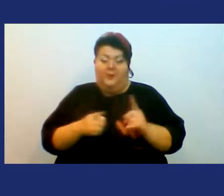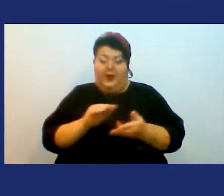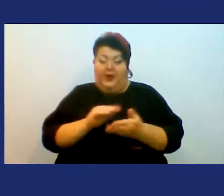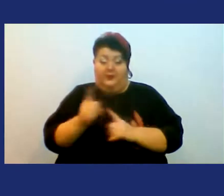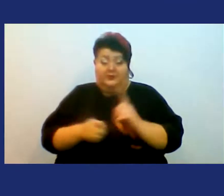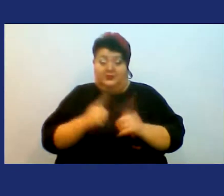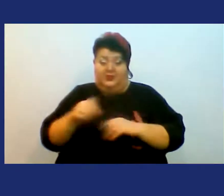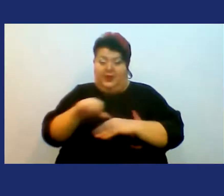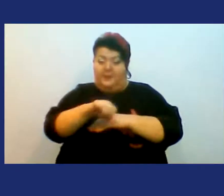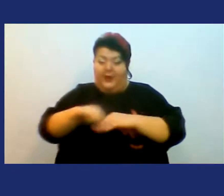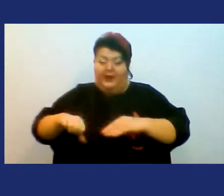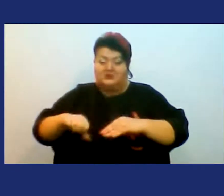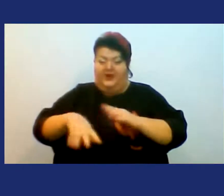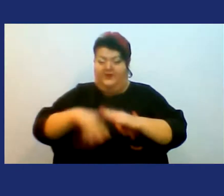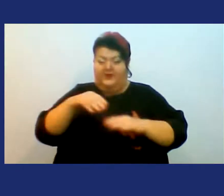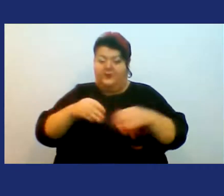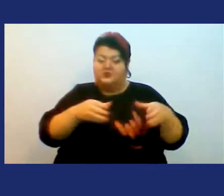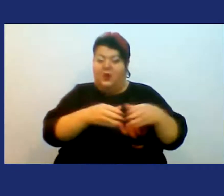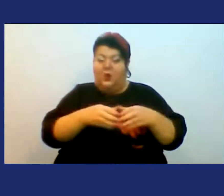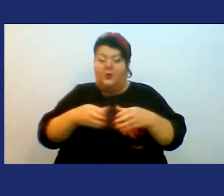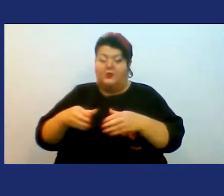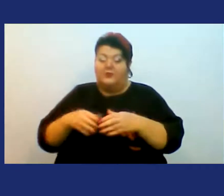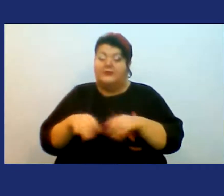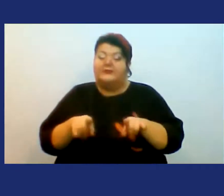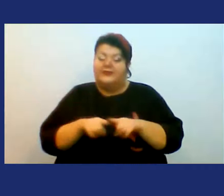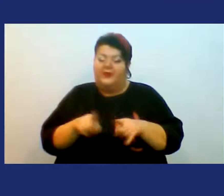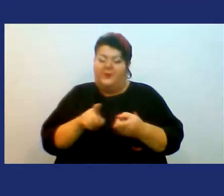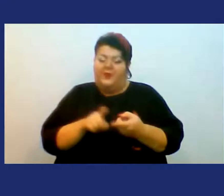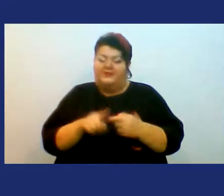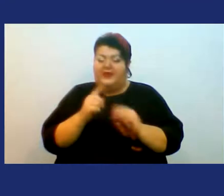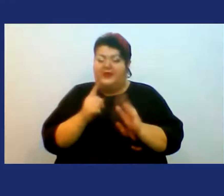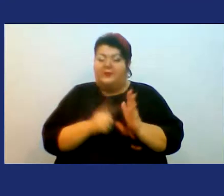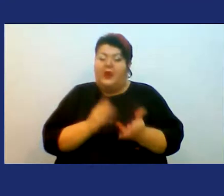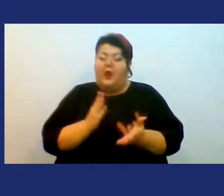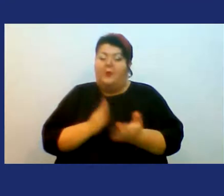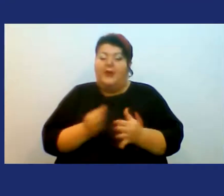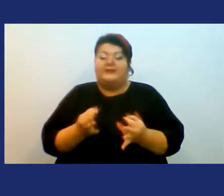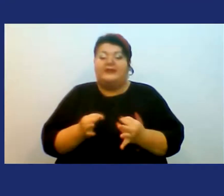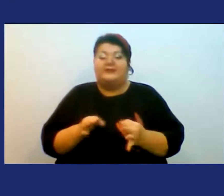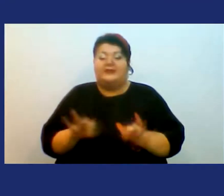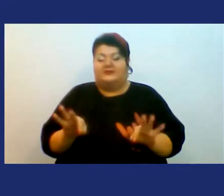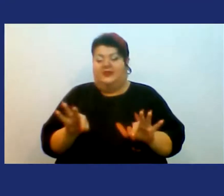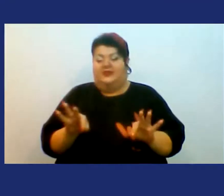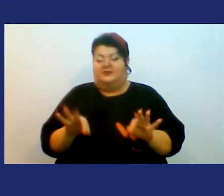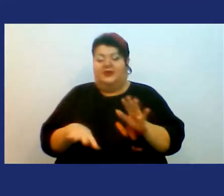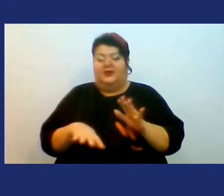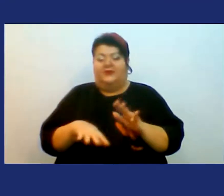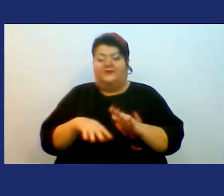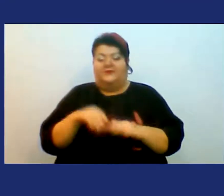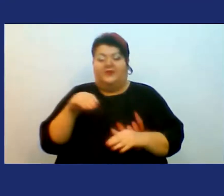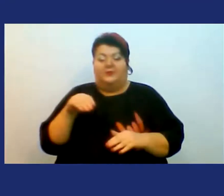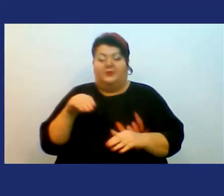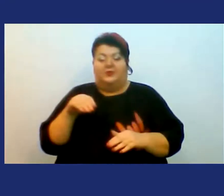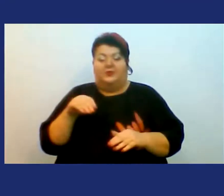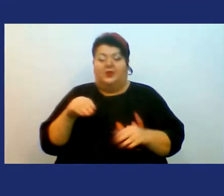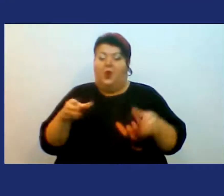commissions. You may know that voter registration in the United States is active rather